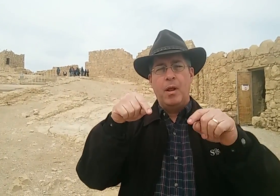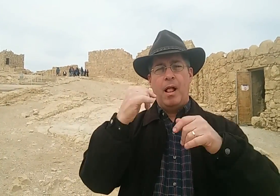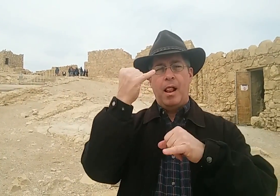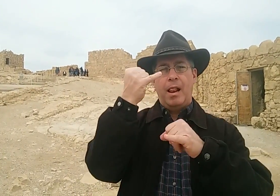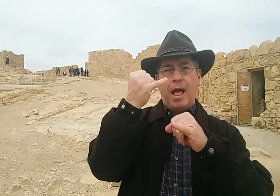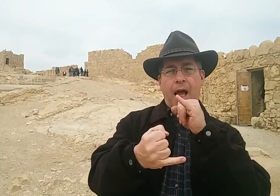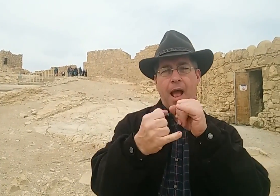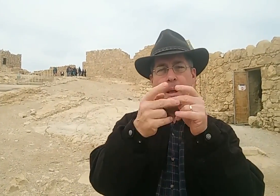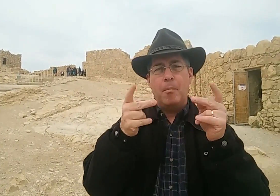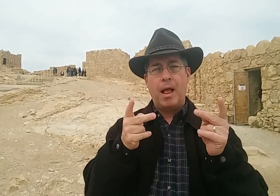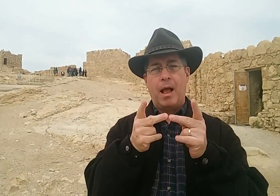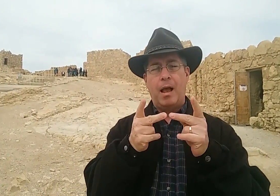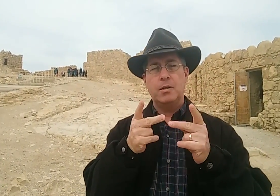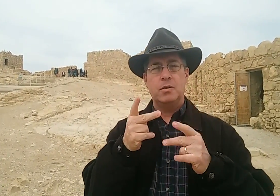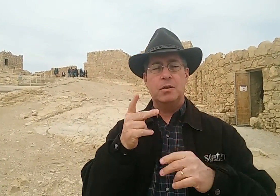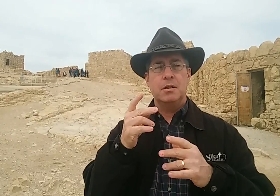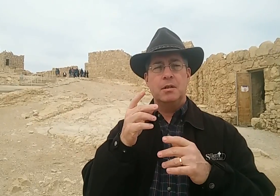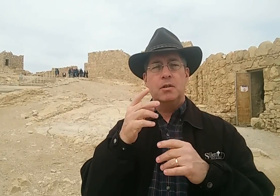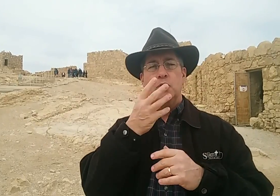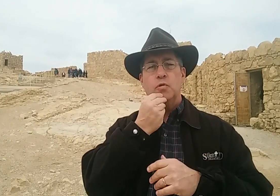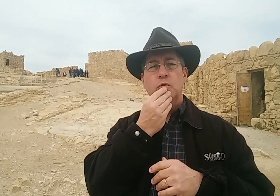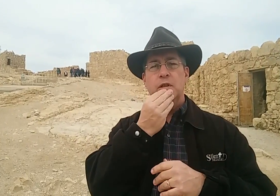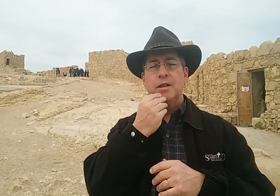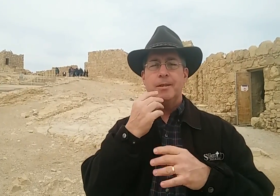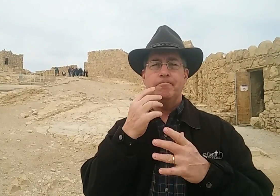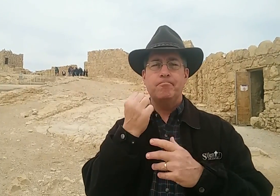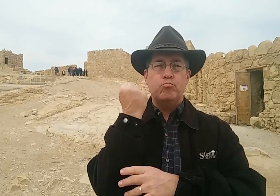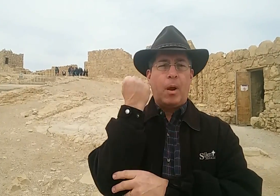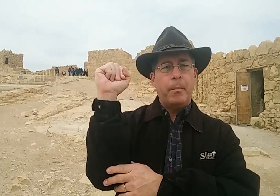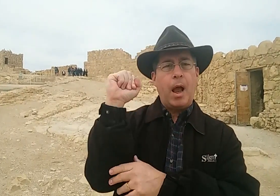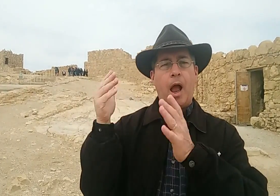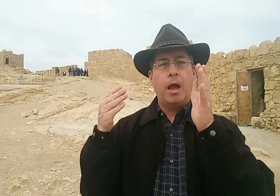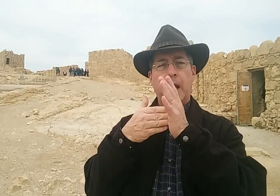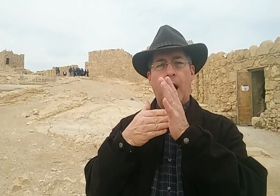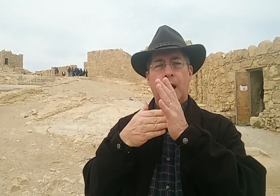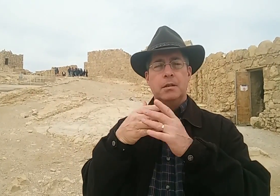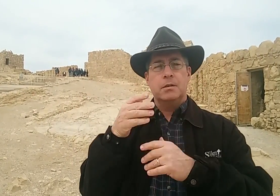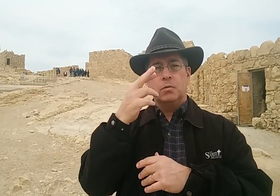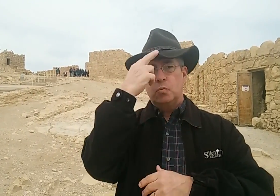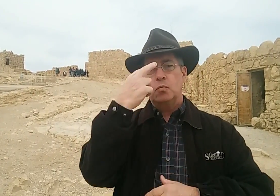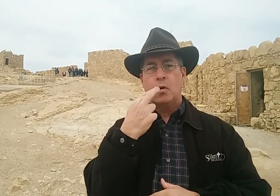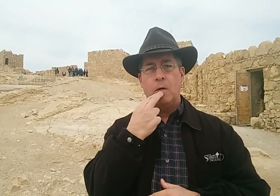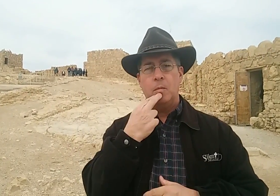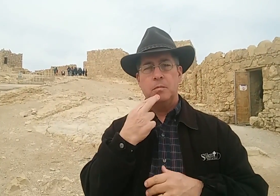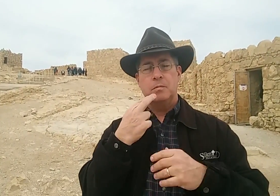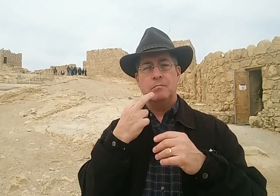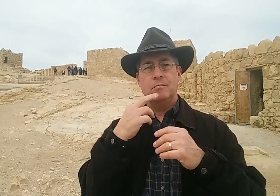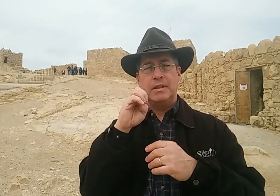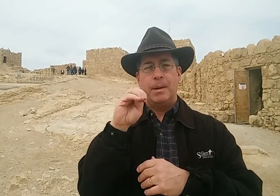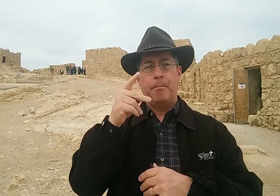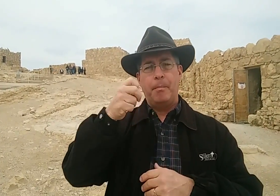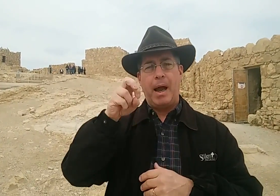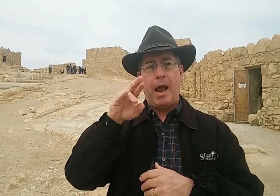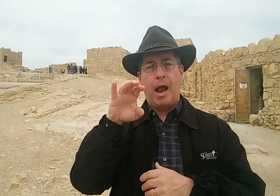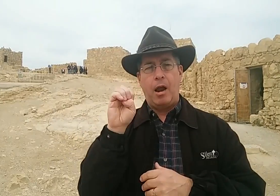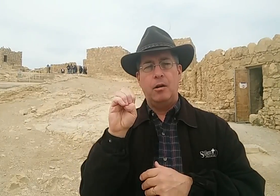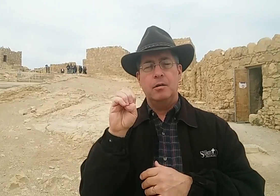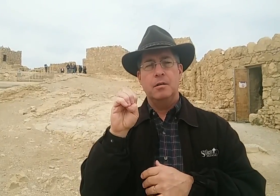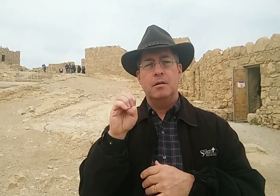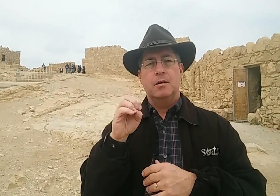So here is the location of Masada. It was the last stronghold of the Jewish rebels against the Roman